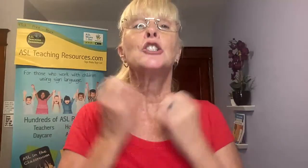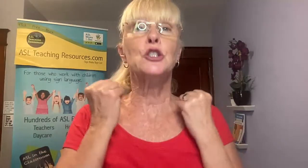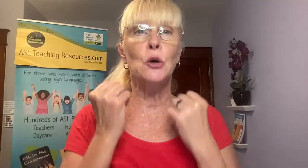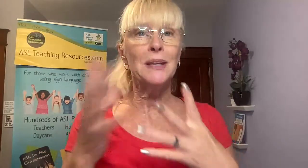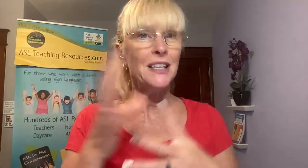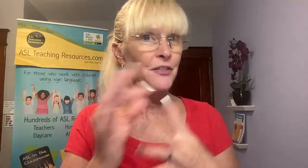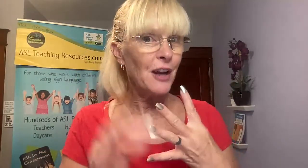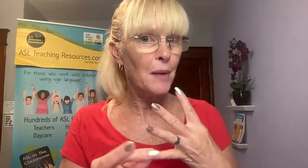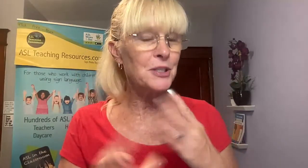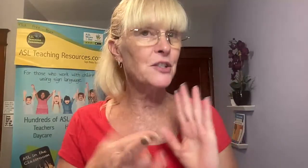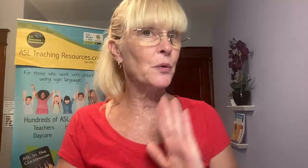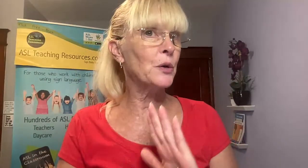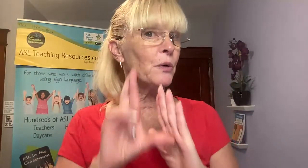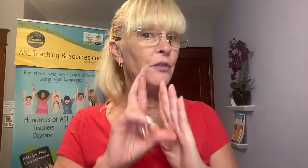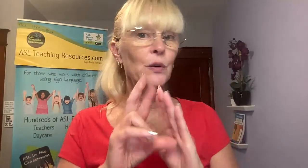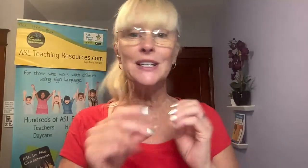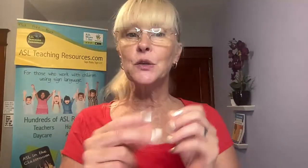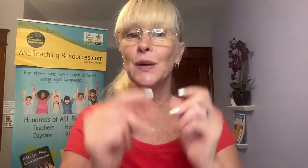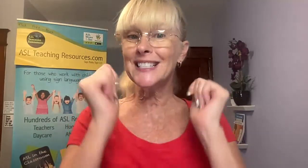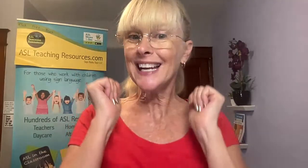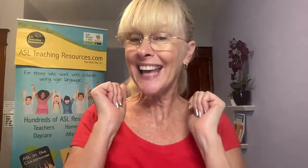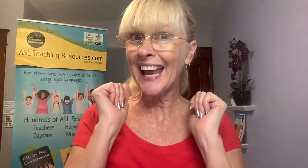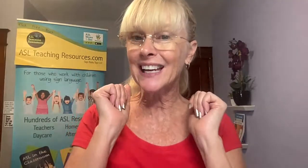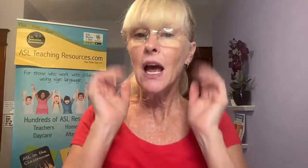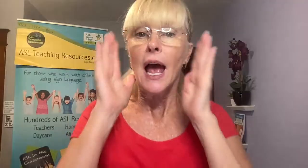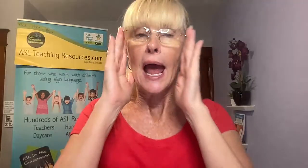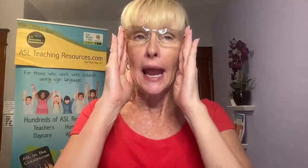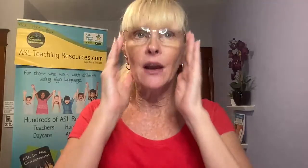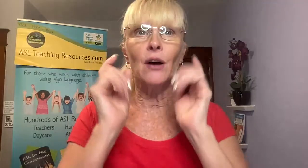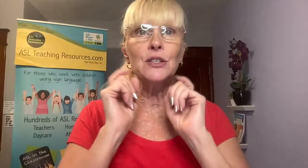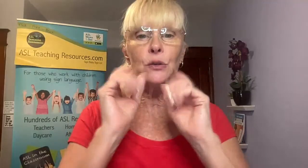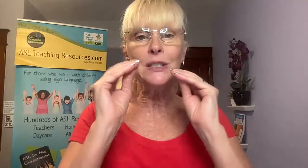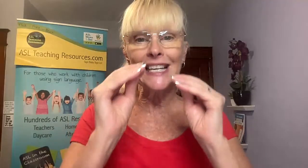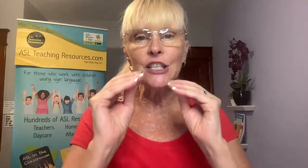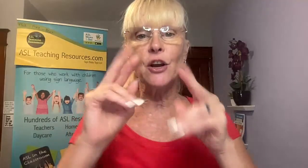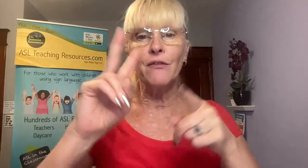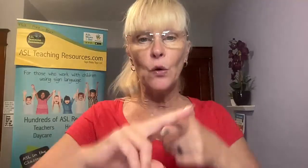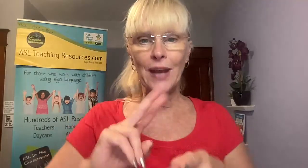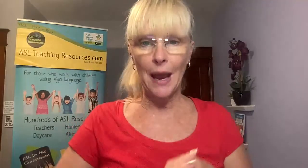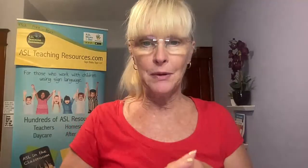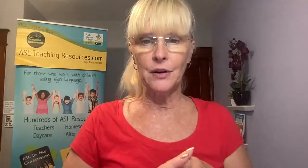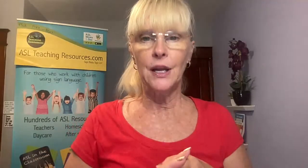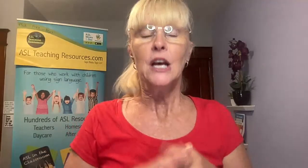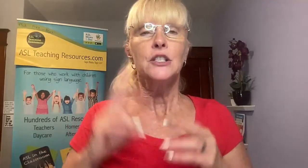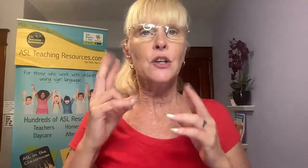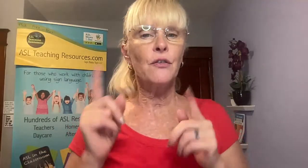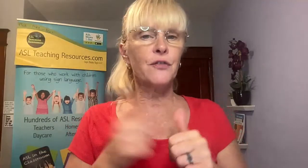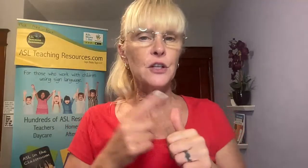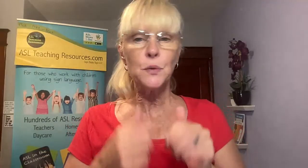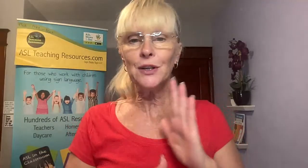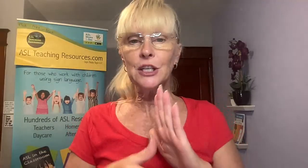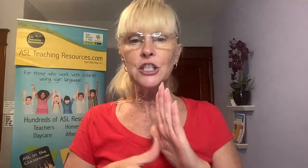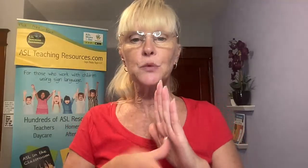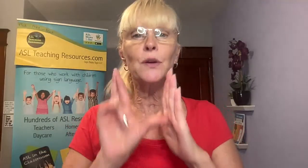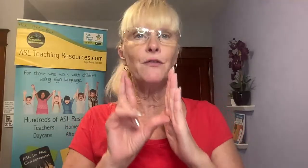So many different options. I'm going to review it as quick as I can and also teach vocabulary. So first, we're going to just